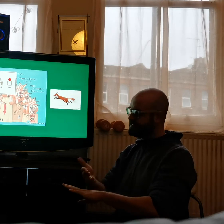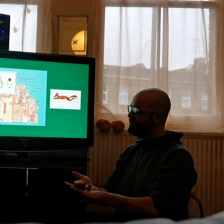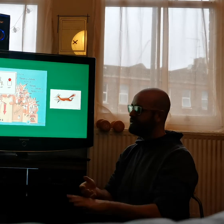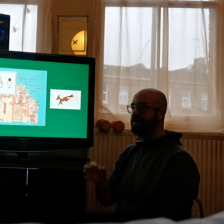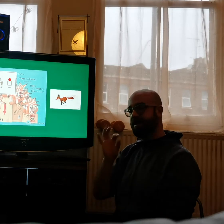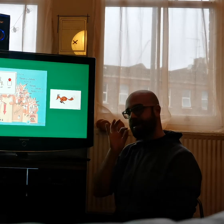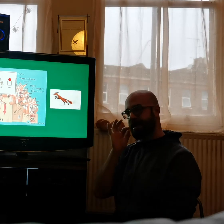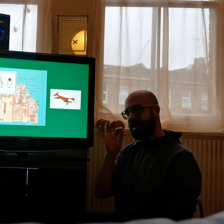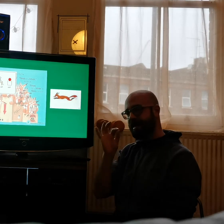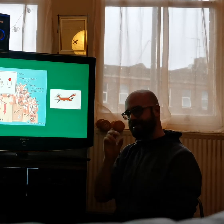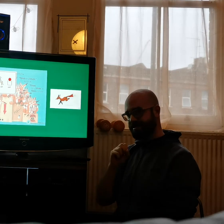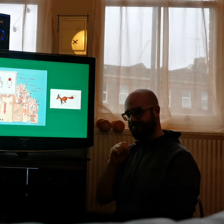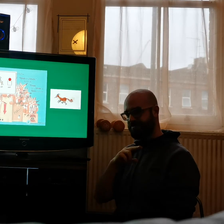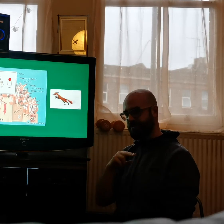on? Asked the frog.